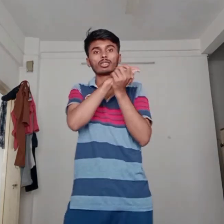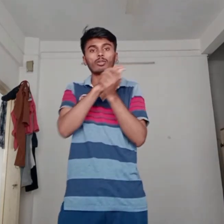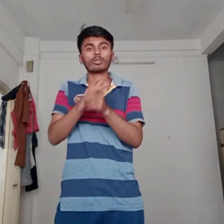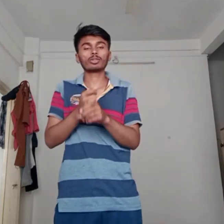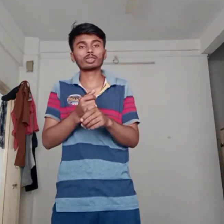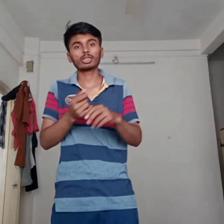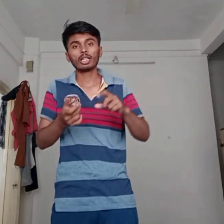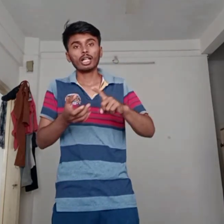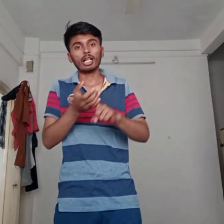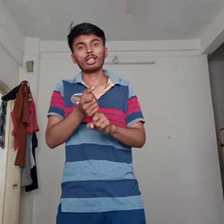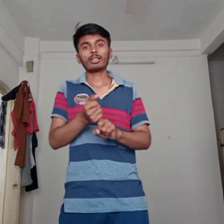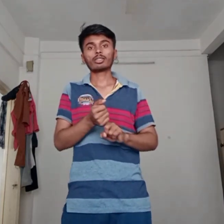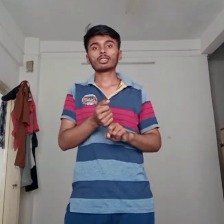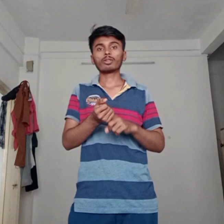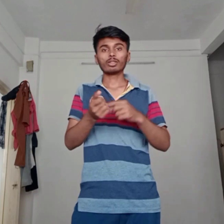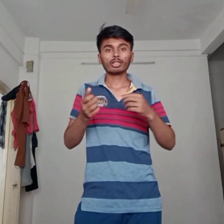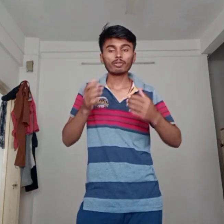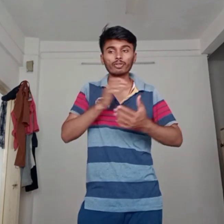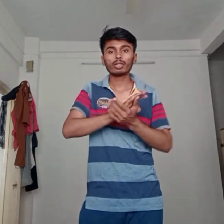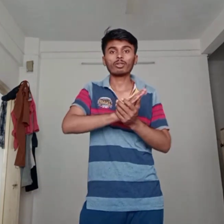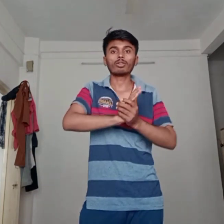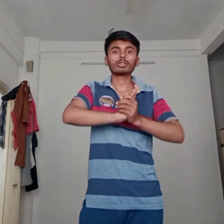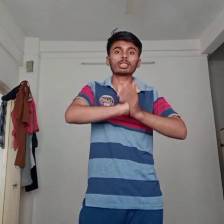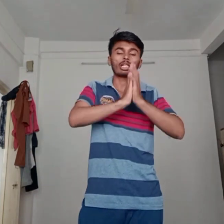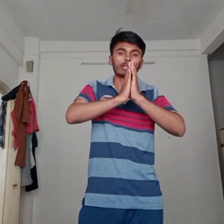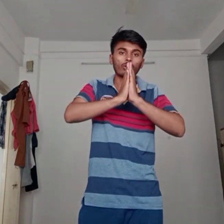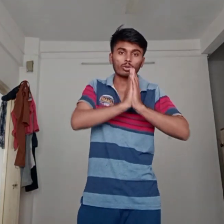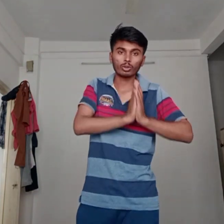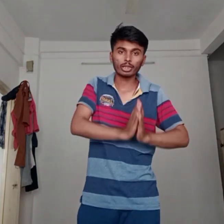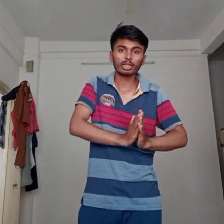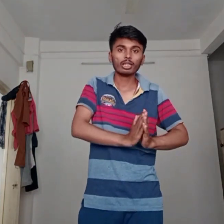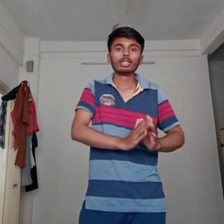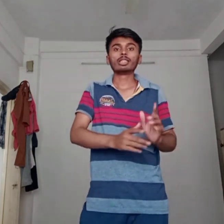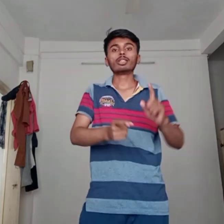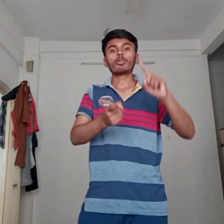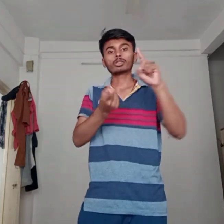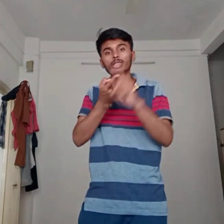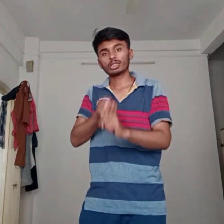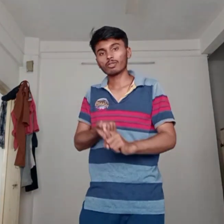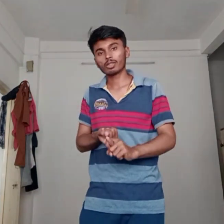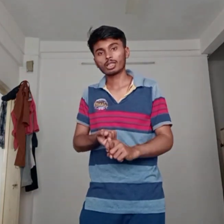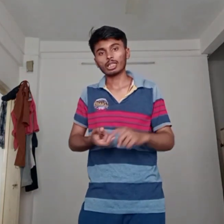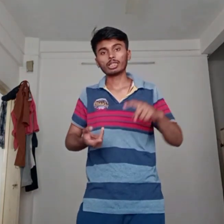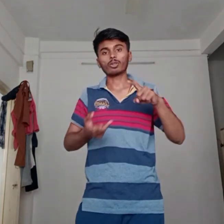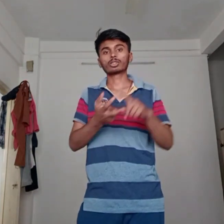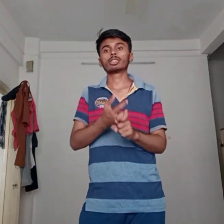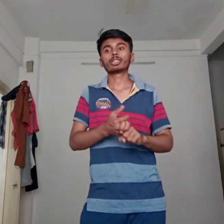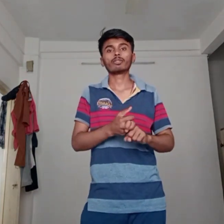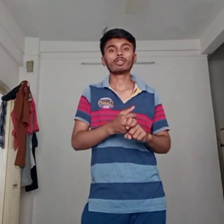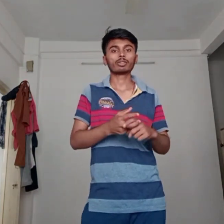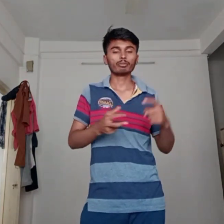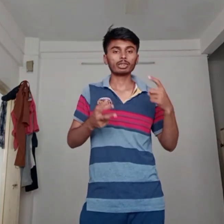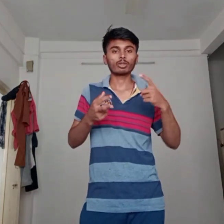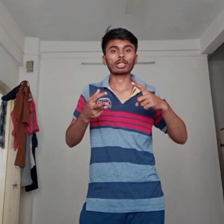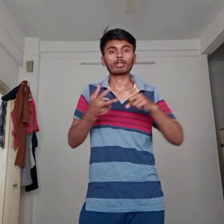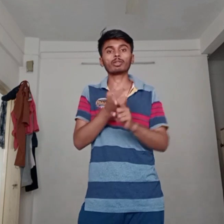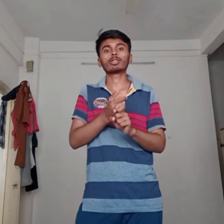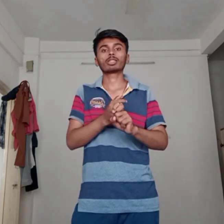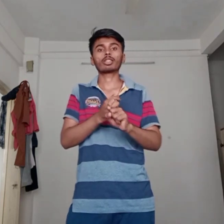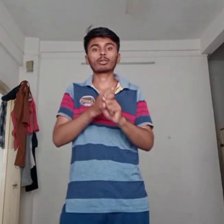wall disease. The if the walls are not working, then the oxygenated blood and deoxygenated blood means carbon